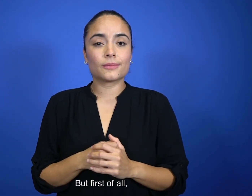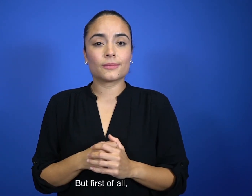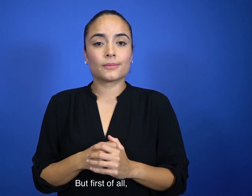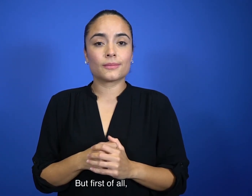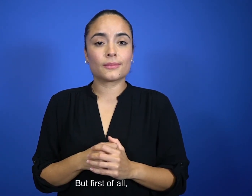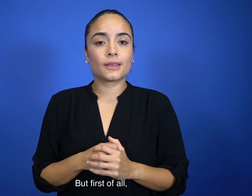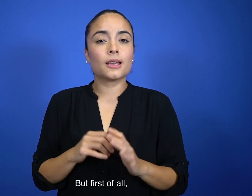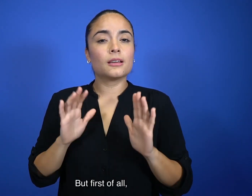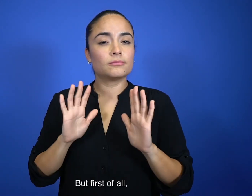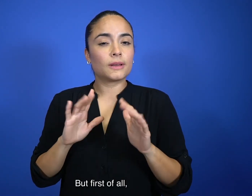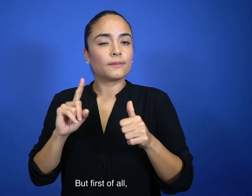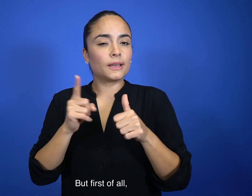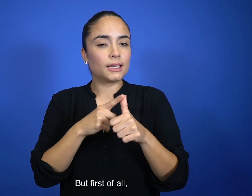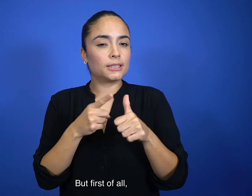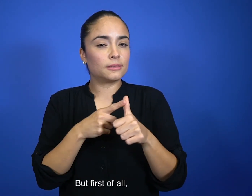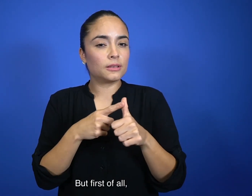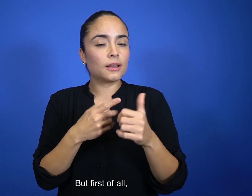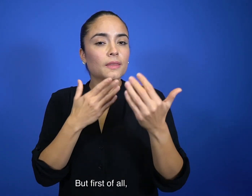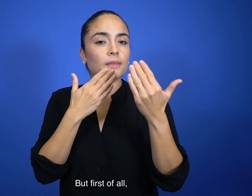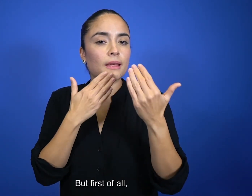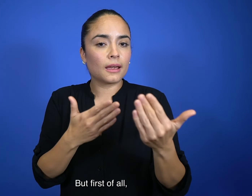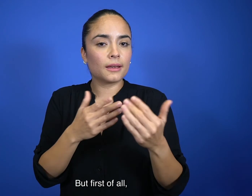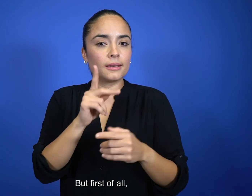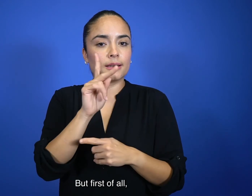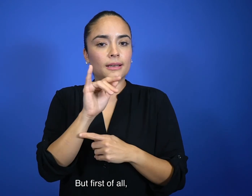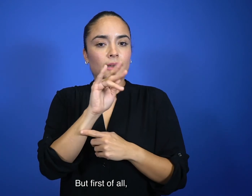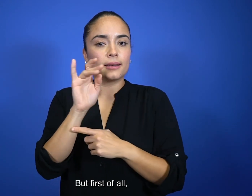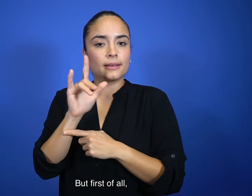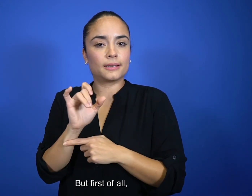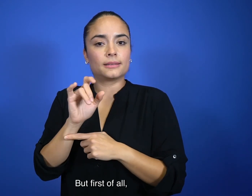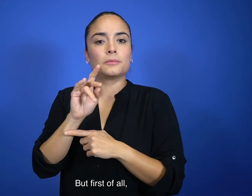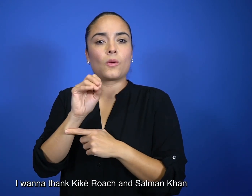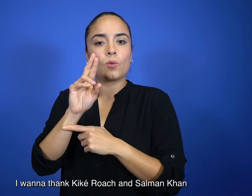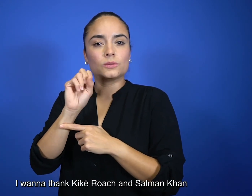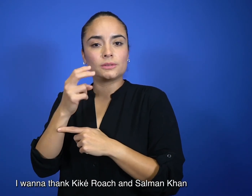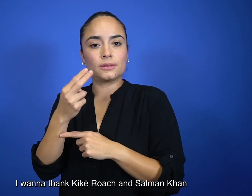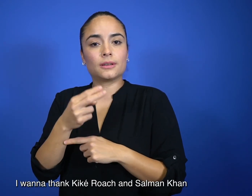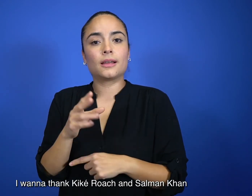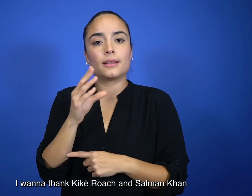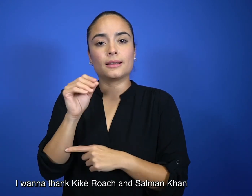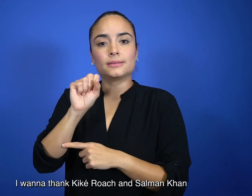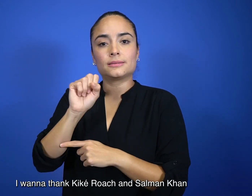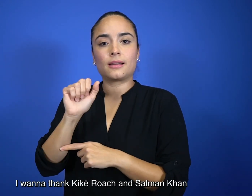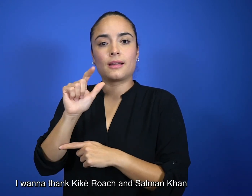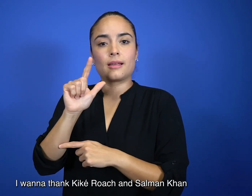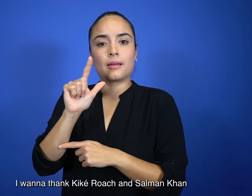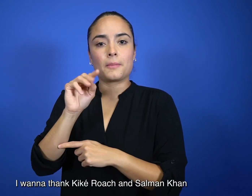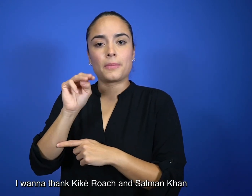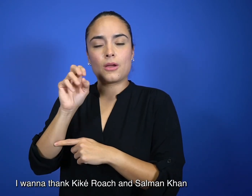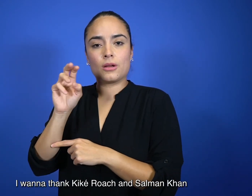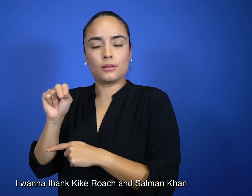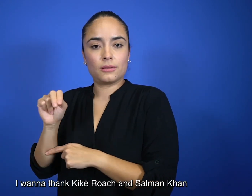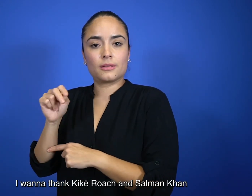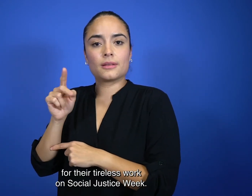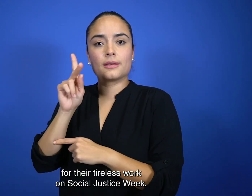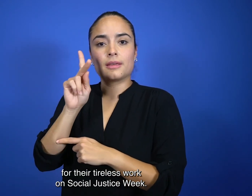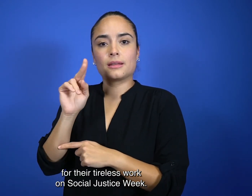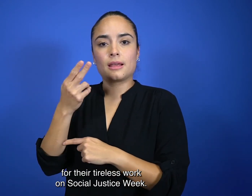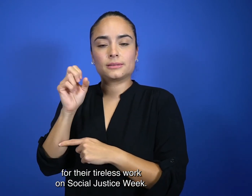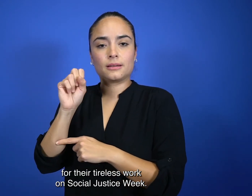But first of all, I want to thank Kiki Roach and Salman Khan for their